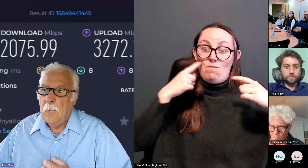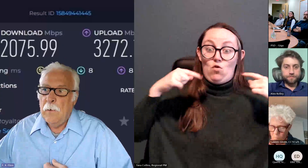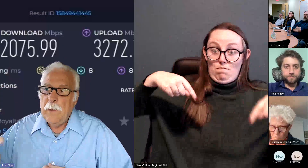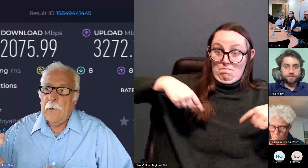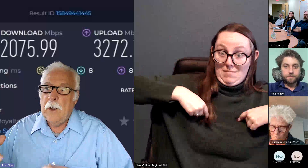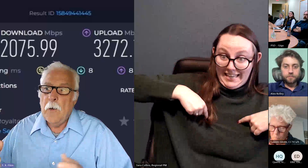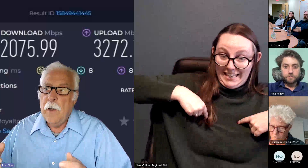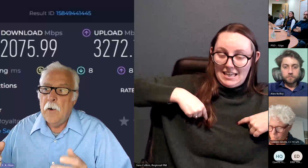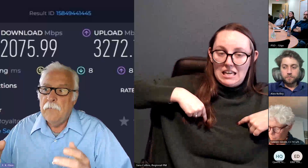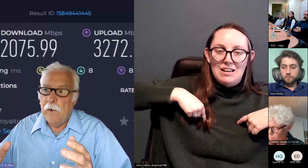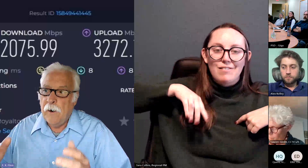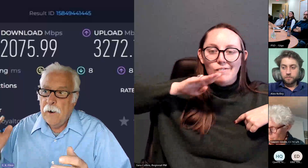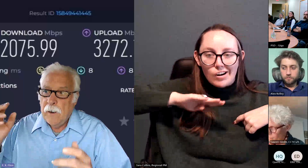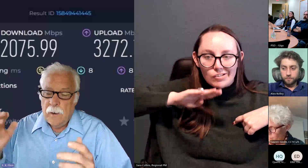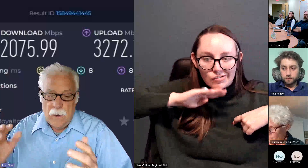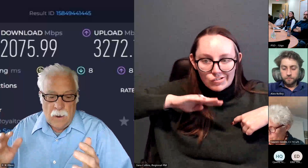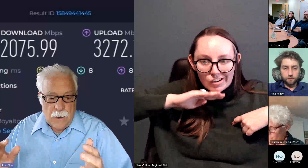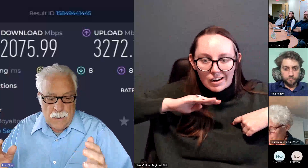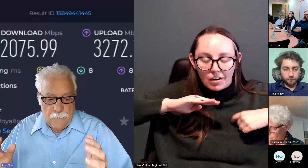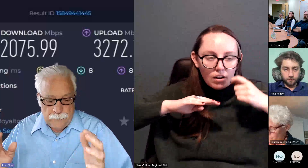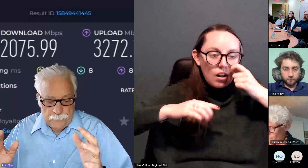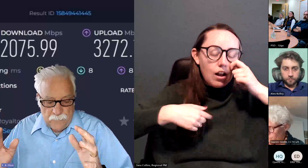hey, when we were going over